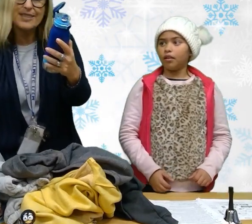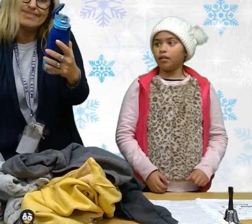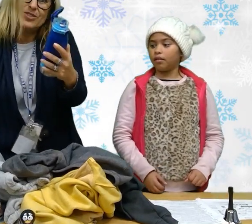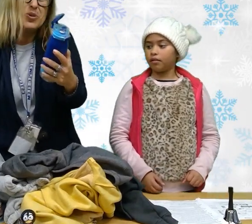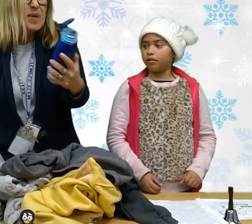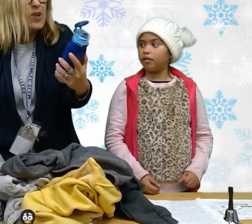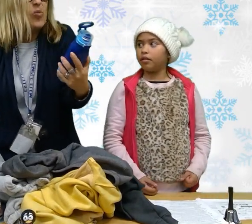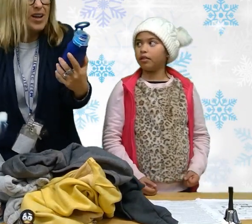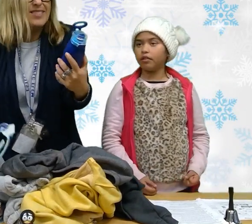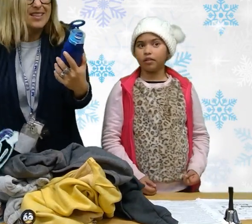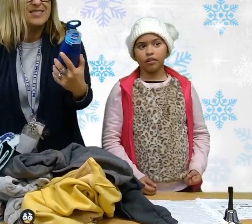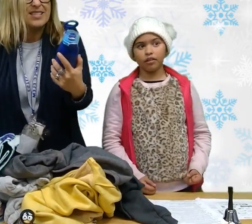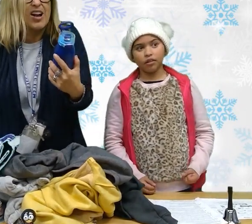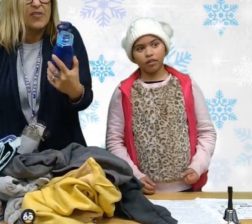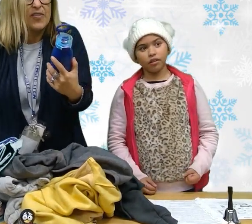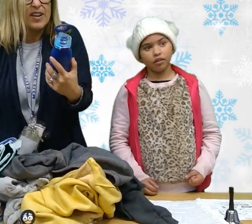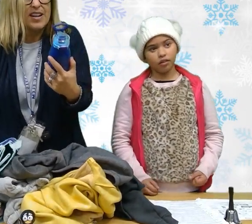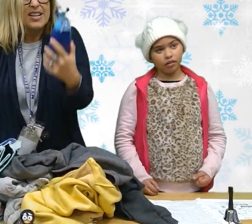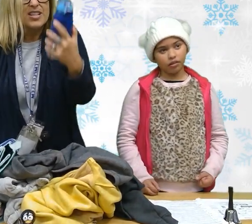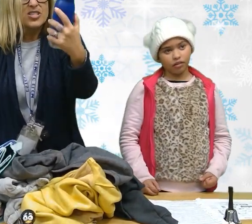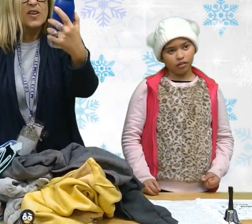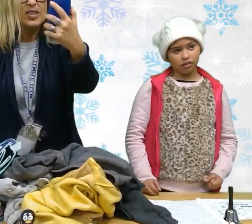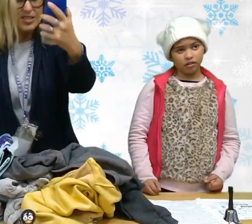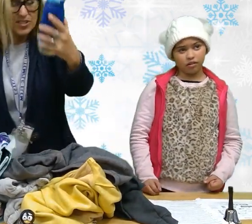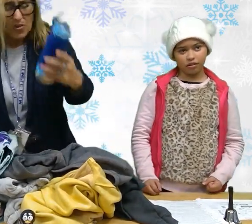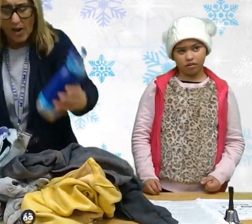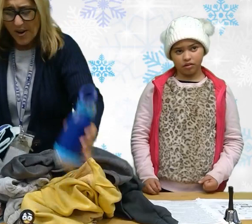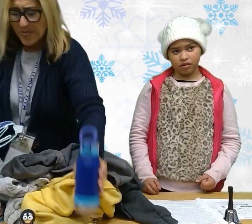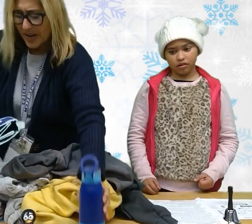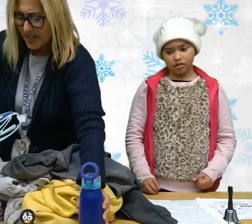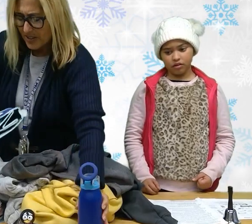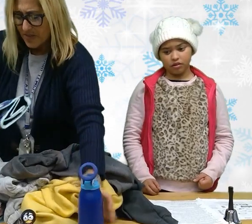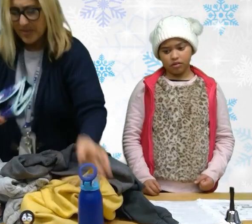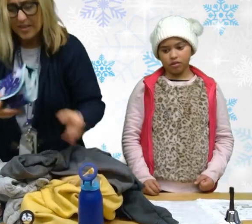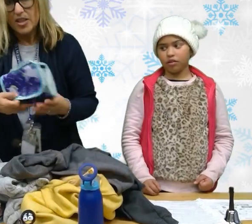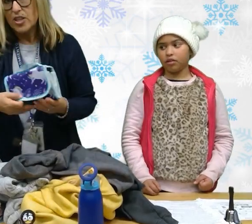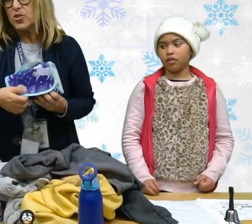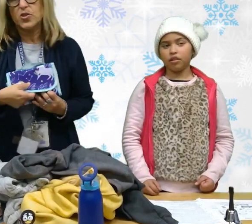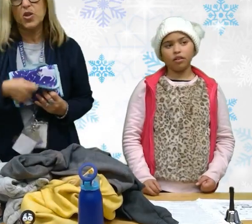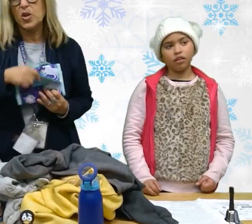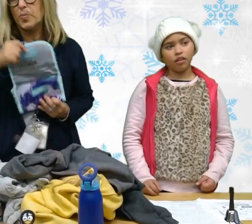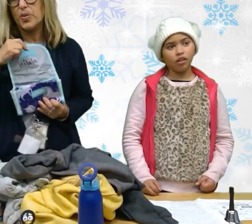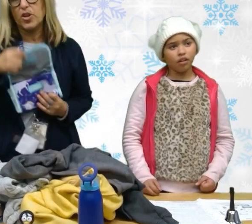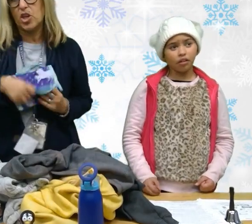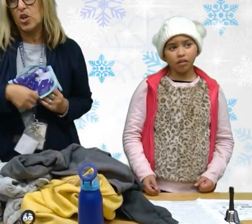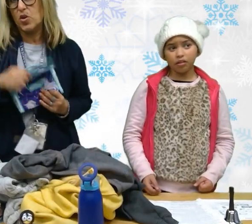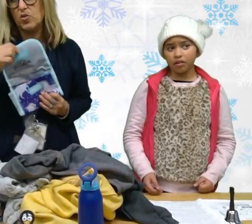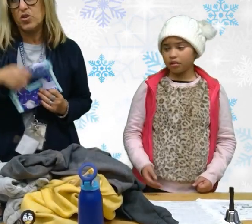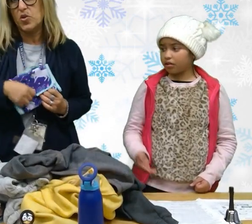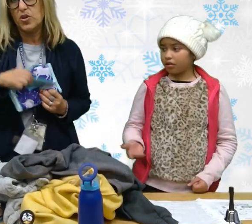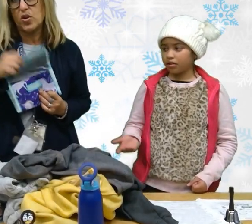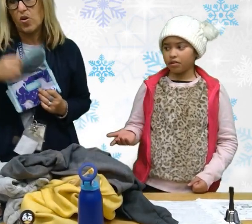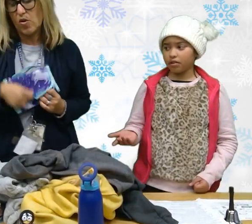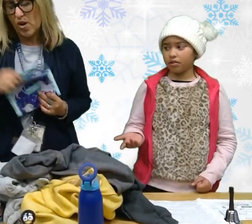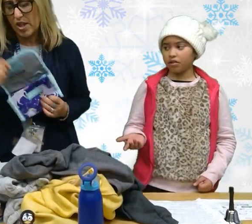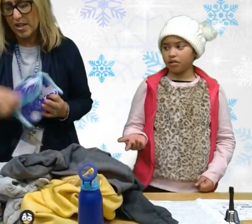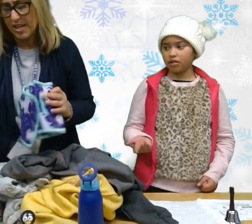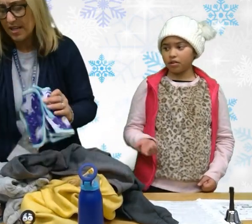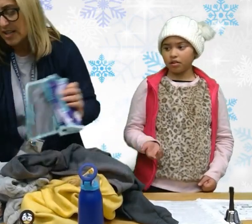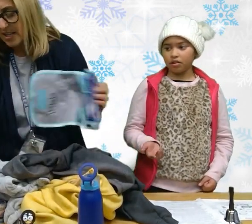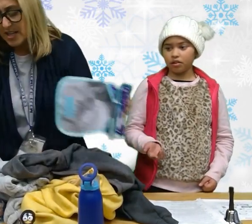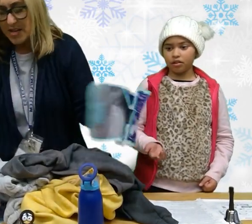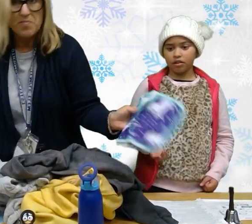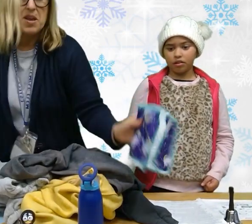I thought, you might want this stuff. So if this is your water bottle, super cute unicorn